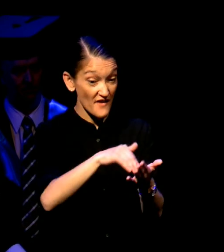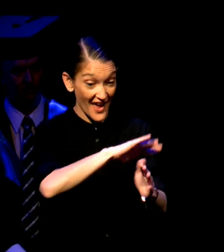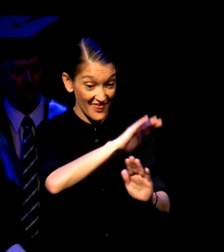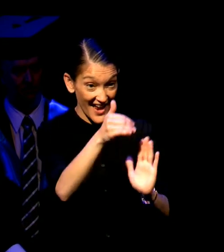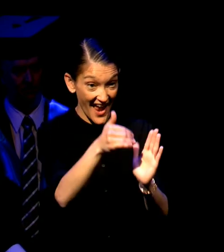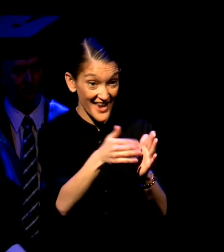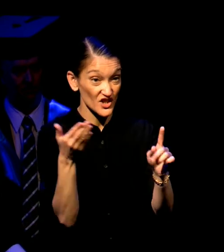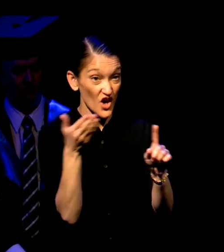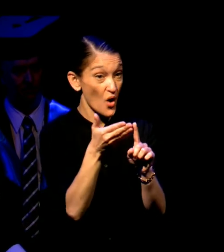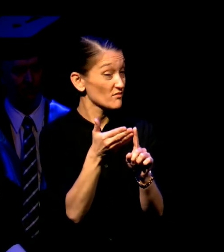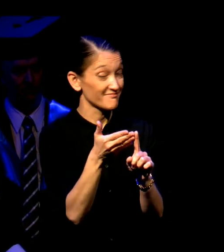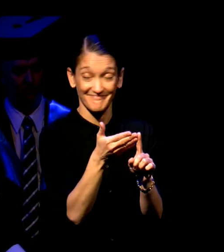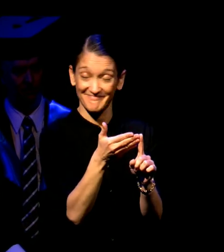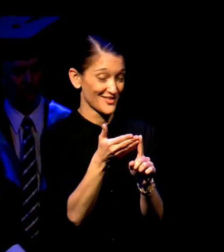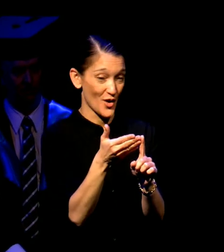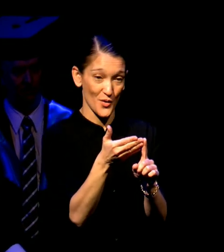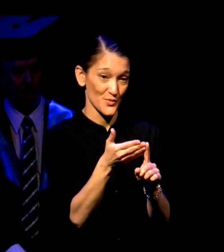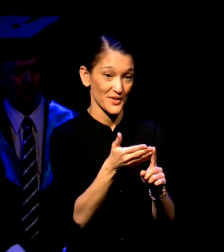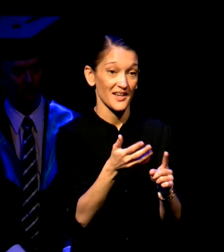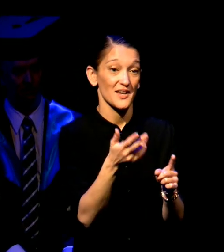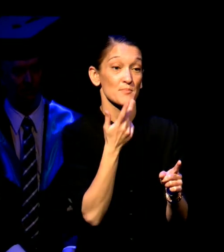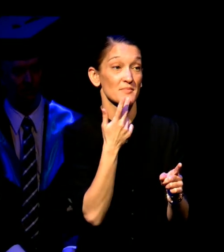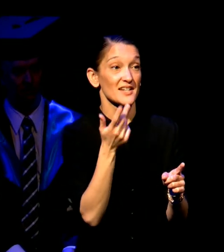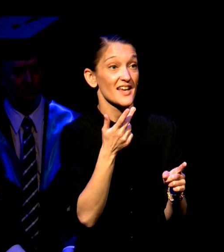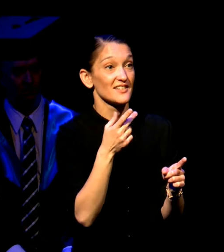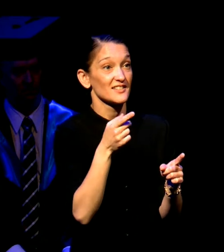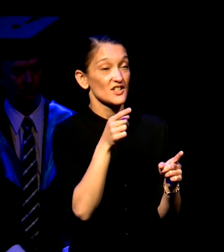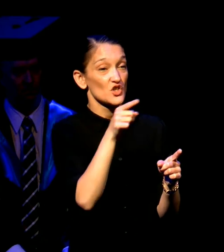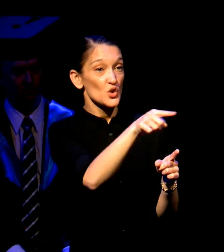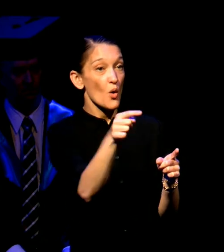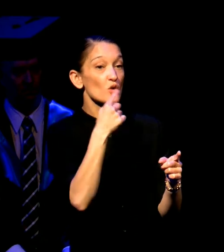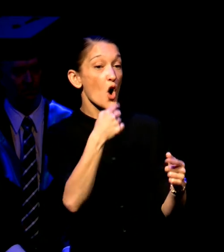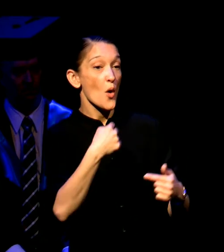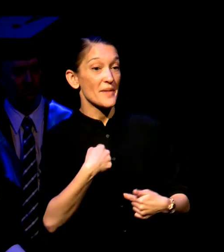If you had told me when I was your age that I'd still be evolving,